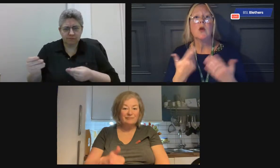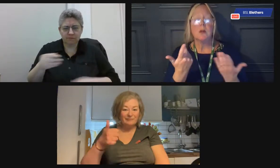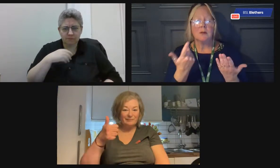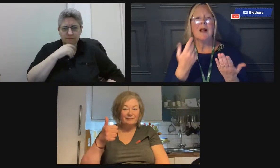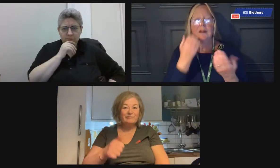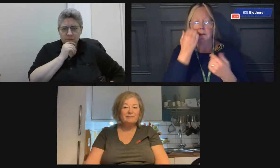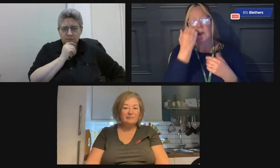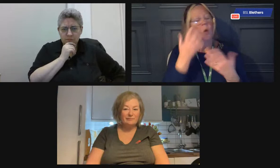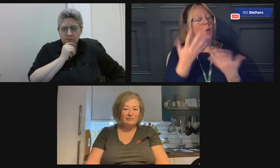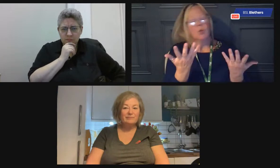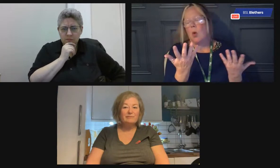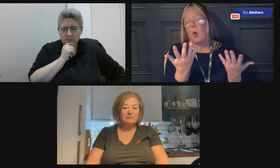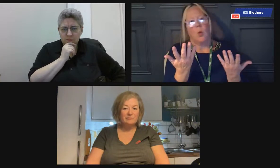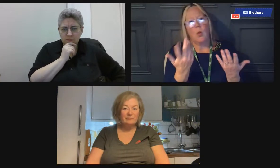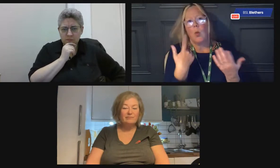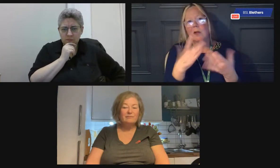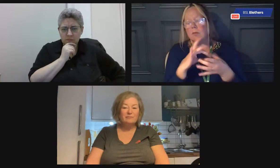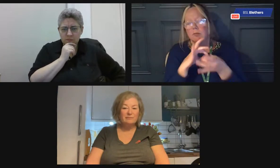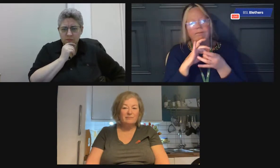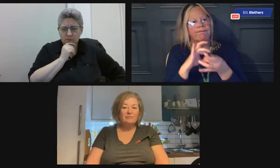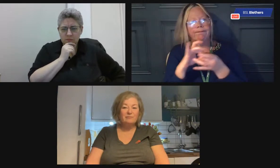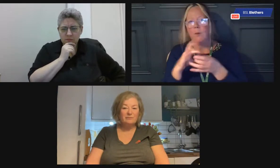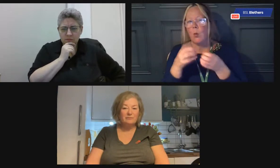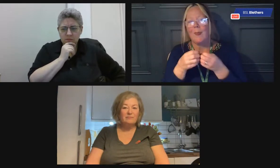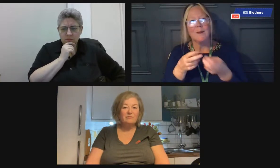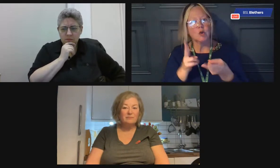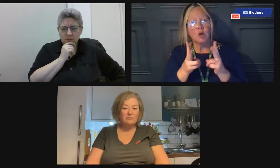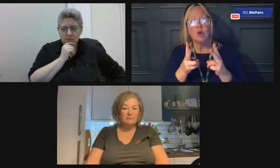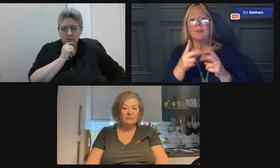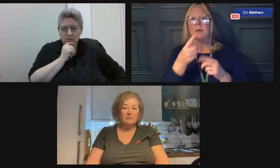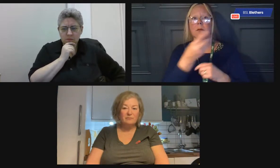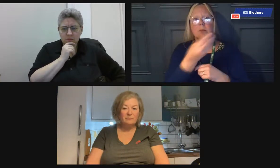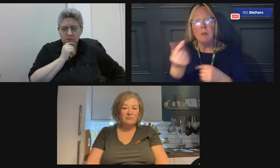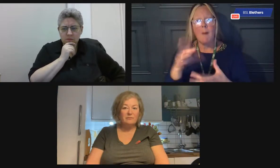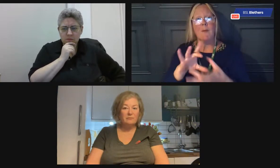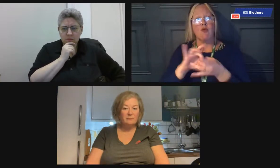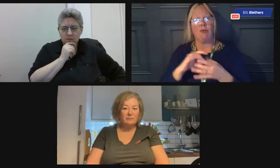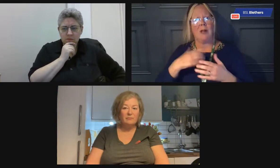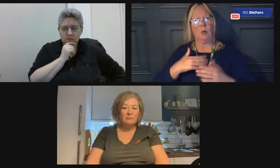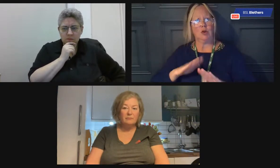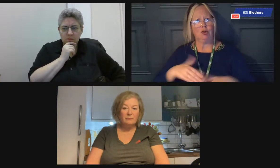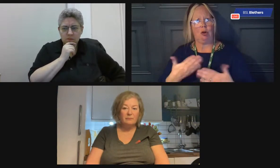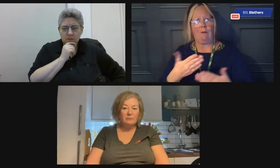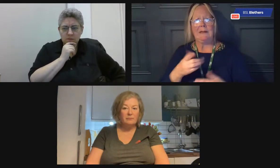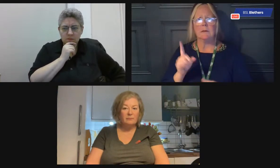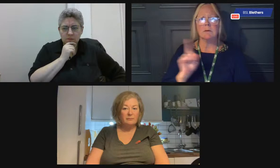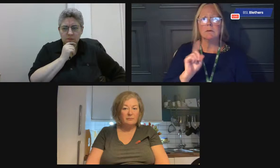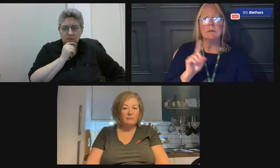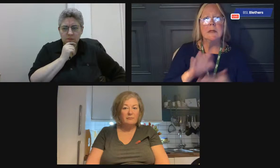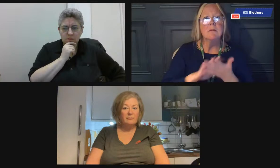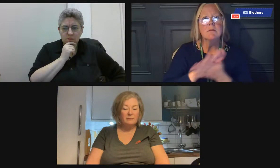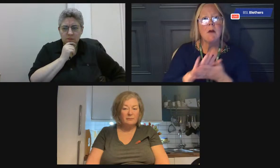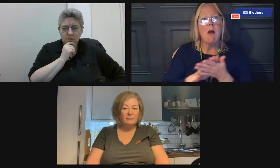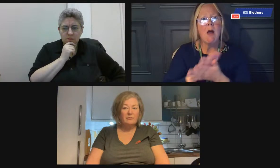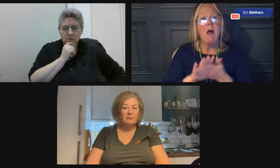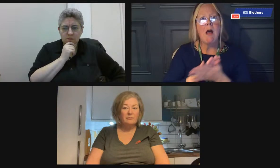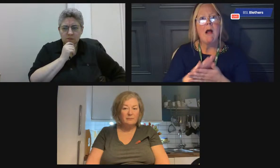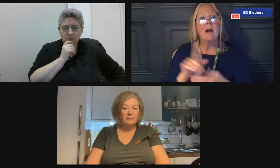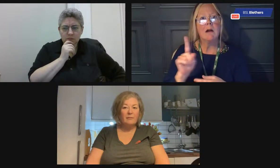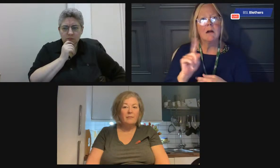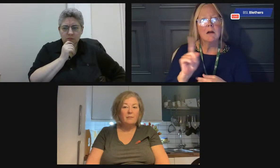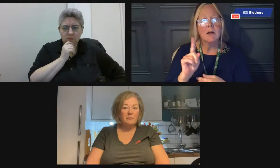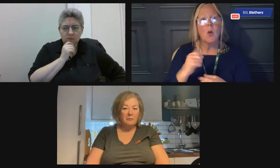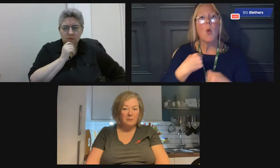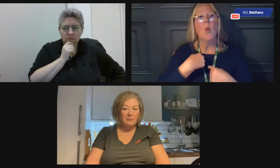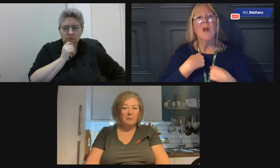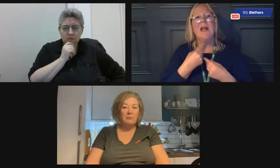our card. It's really useful. Which is great. Yeah. So we work really closely with the interpreters in our area, and they often contact